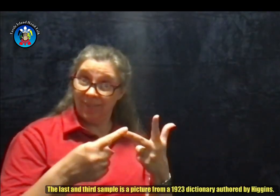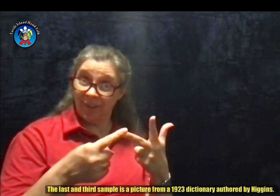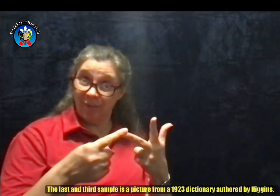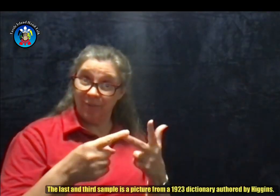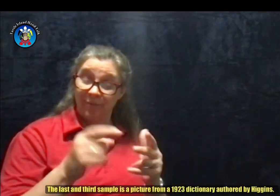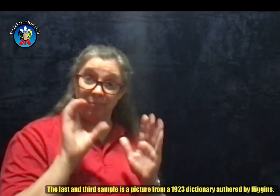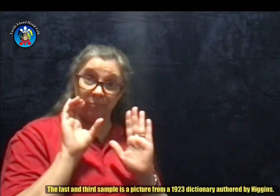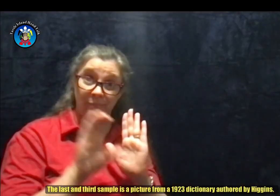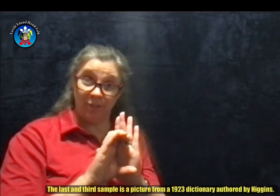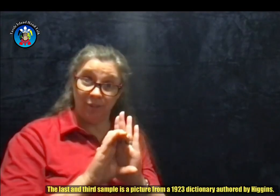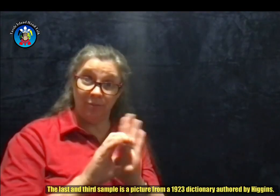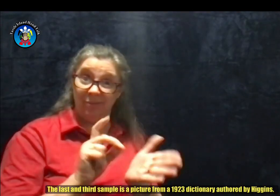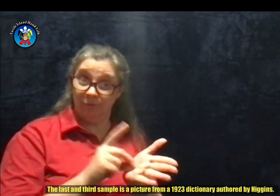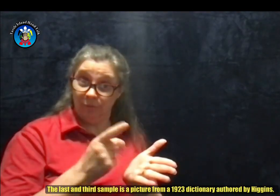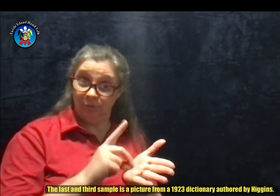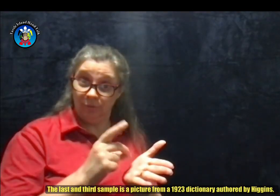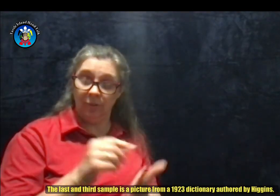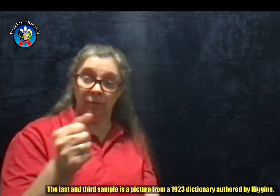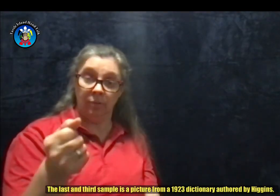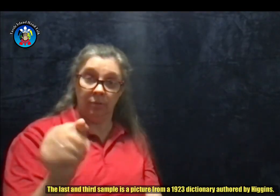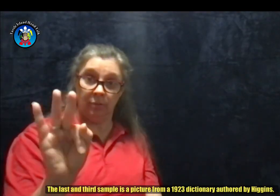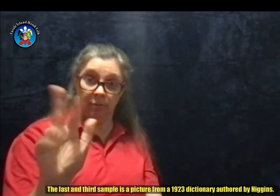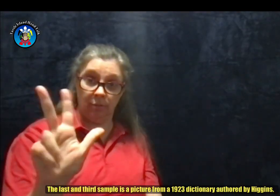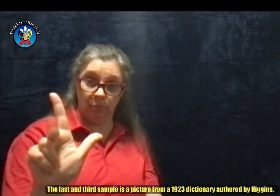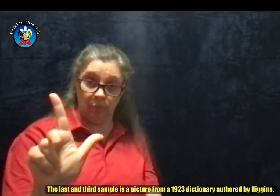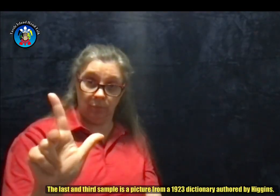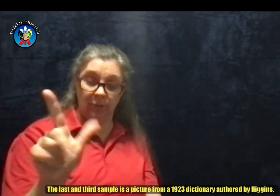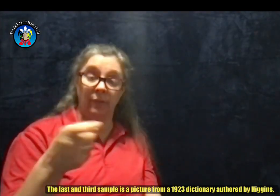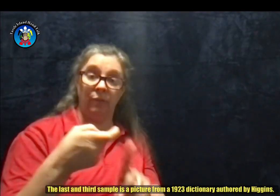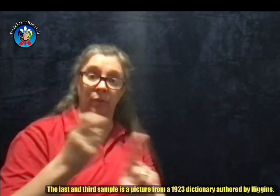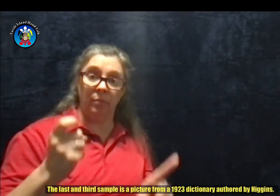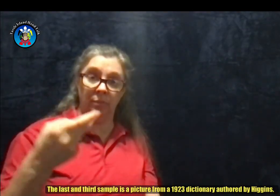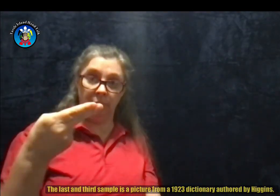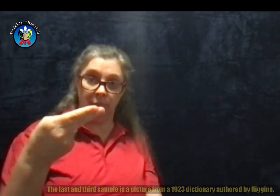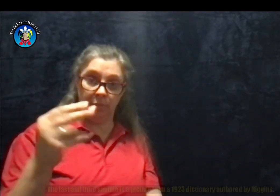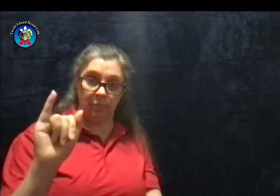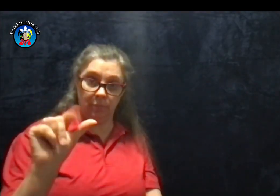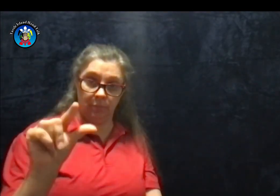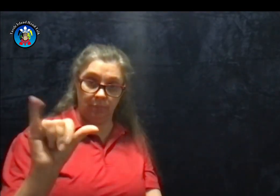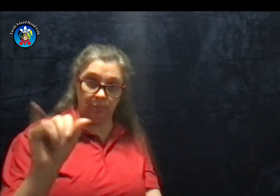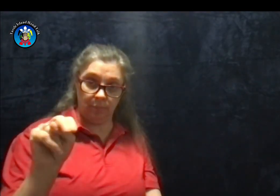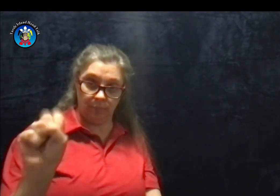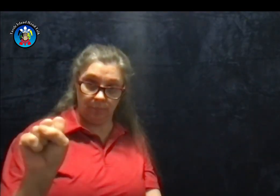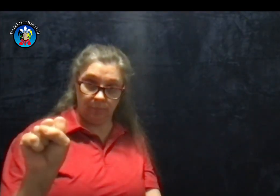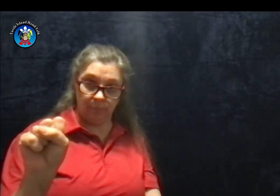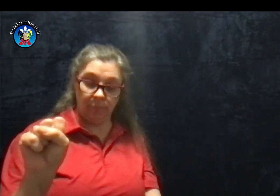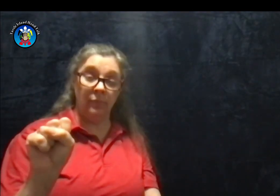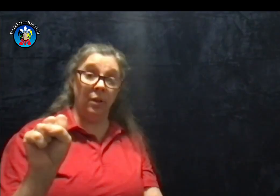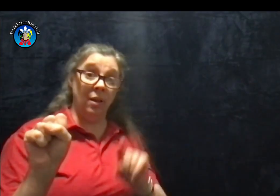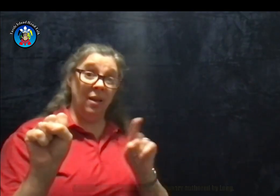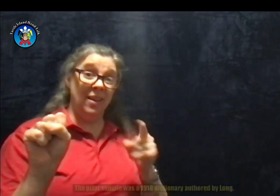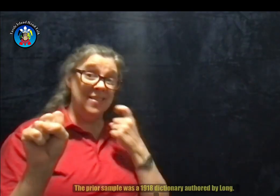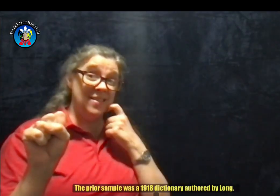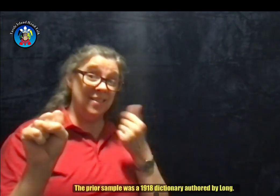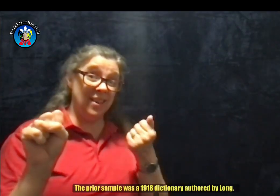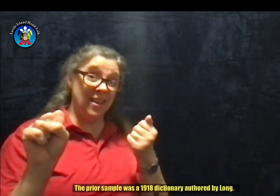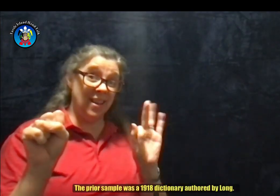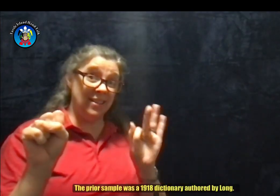The last and third sample is a picture from a 1923 dictionary authored by Higgins. The